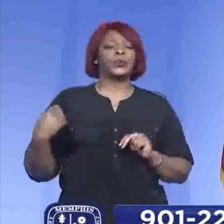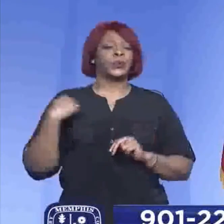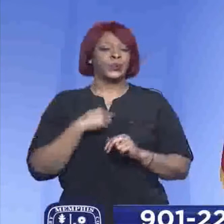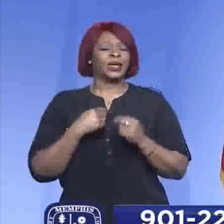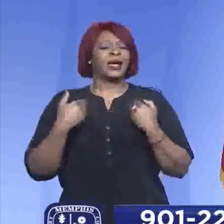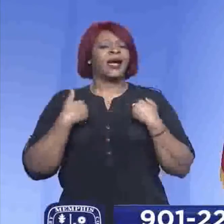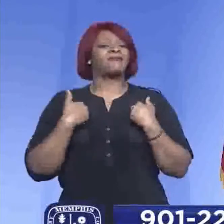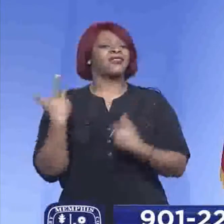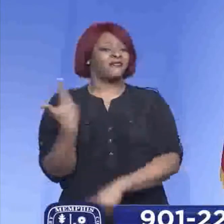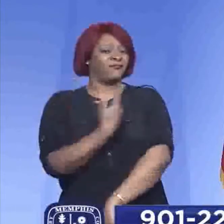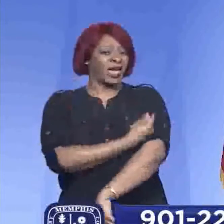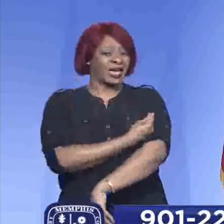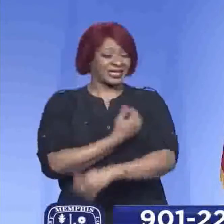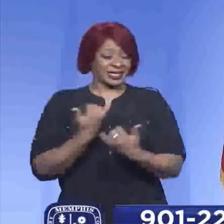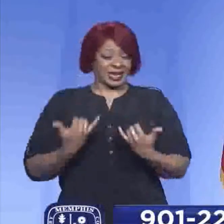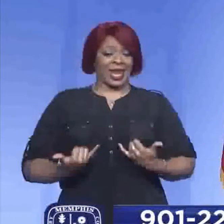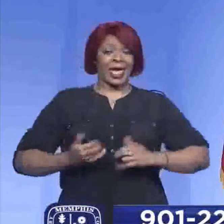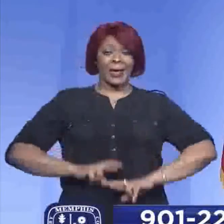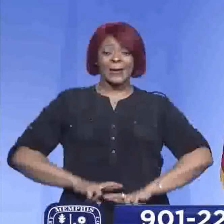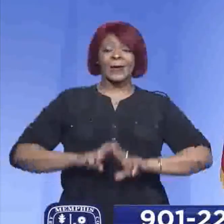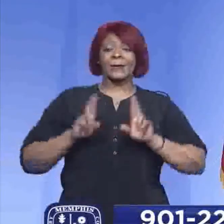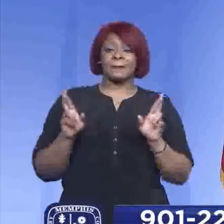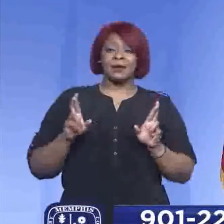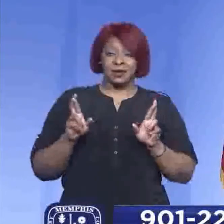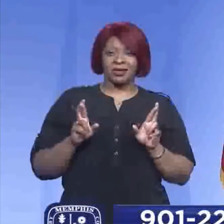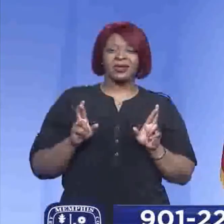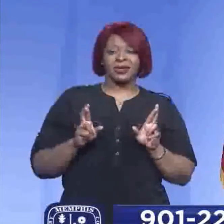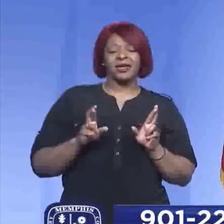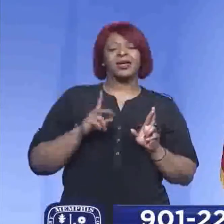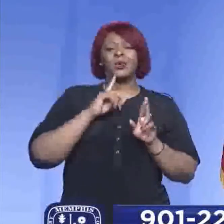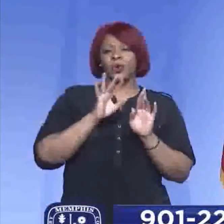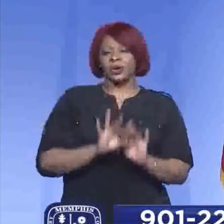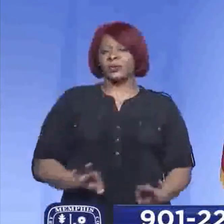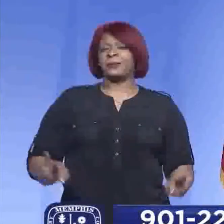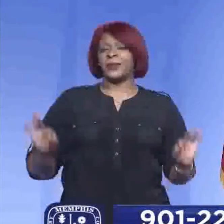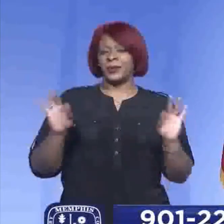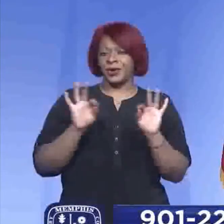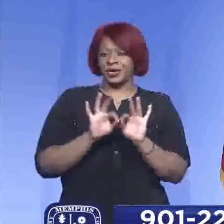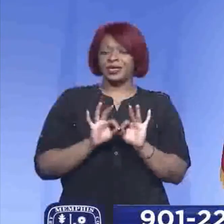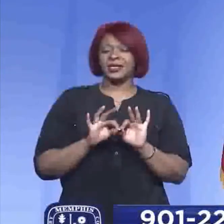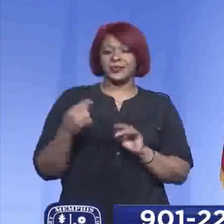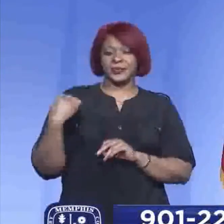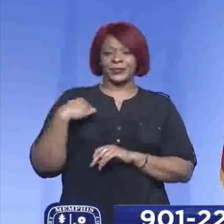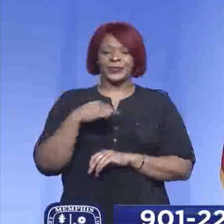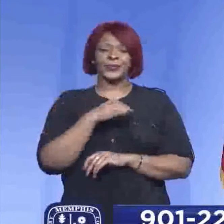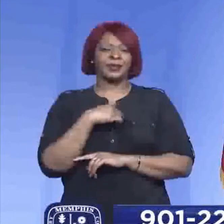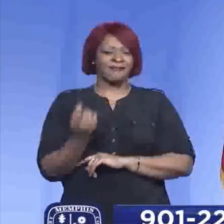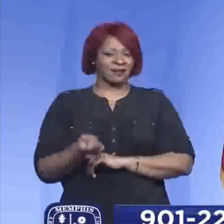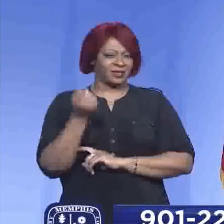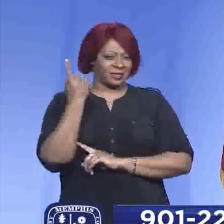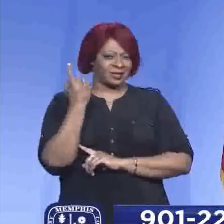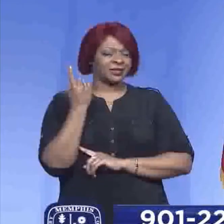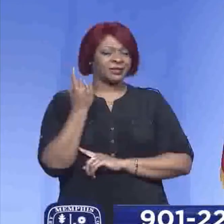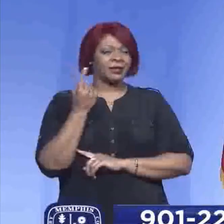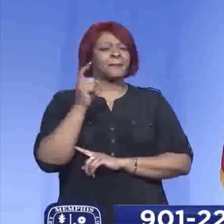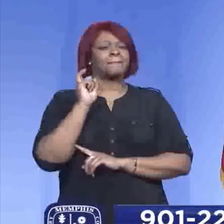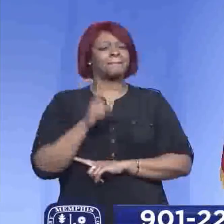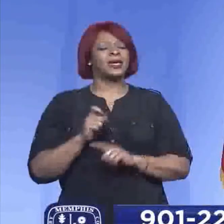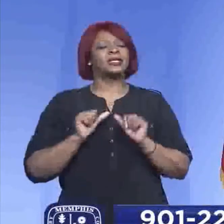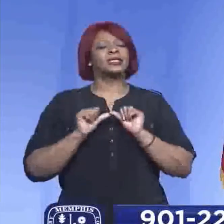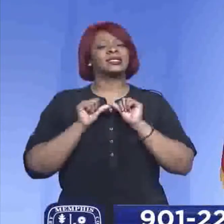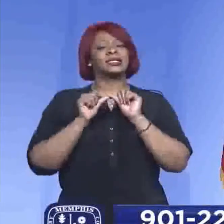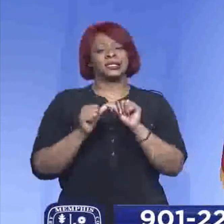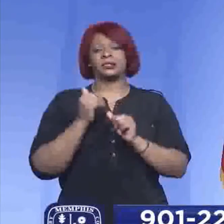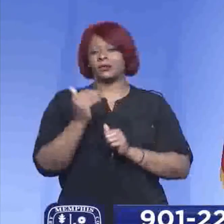the vaccine now on hand. And it is very important that we understand that we must continue